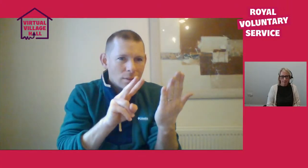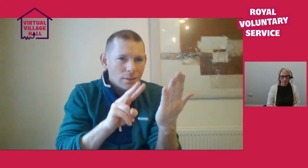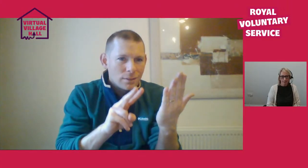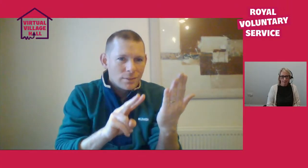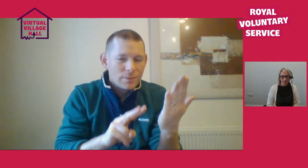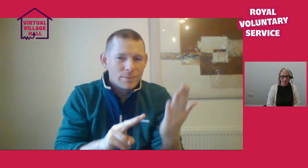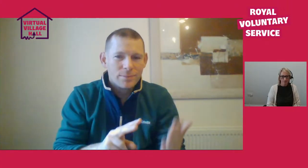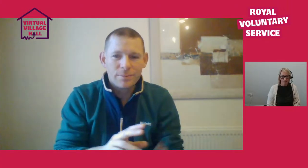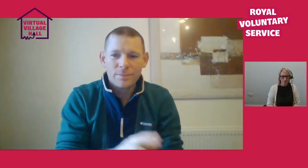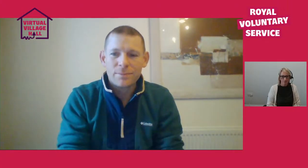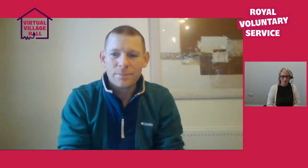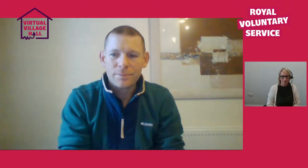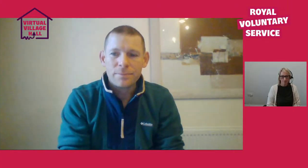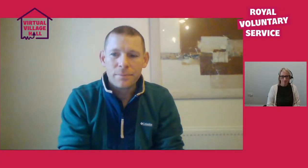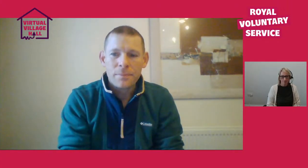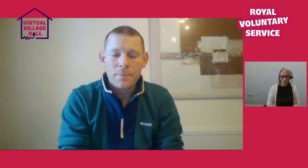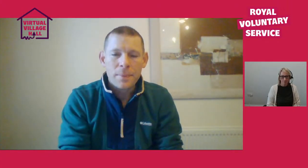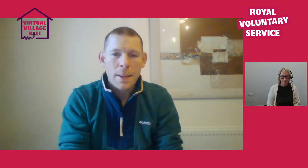Reading.